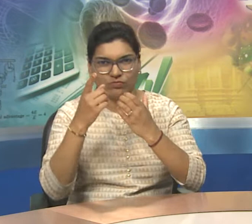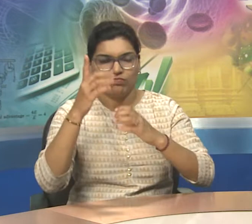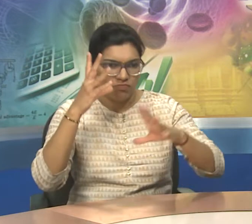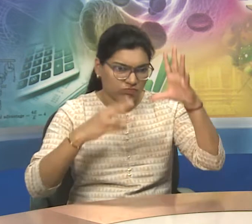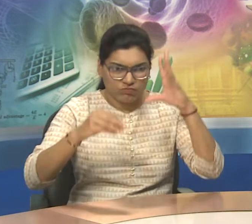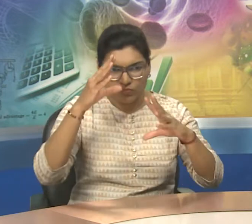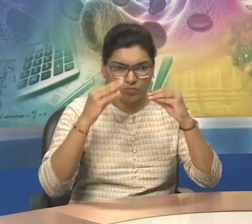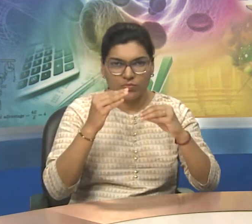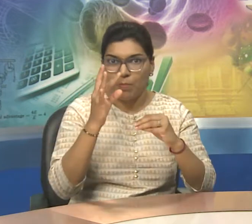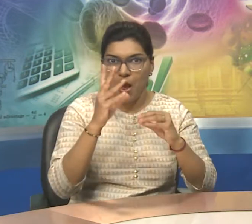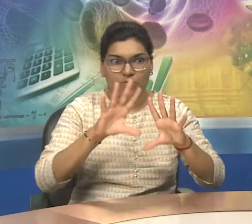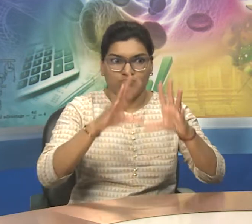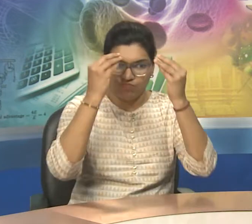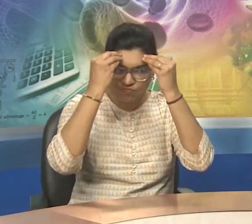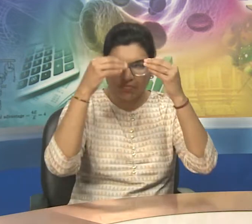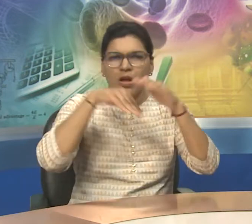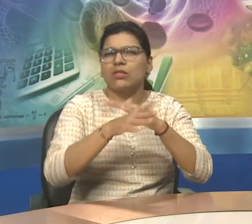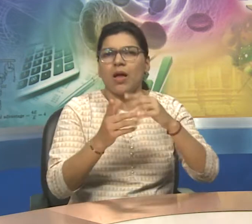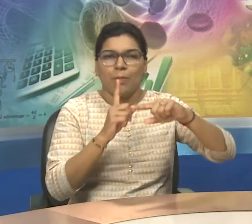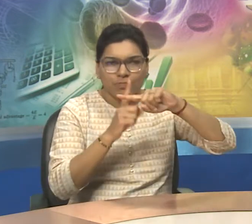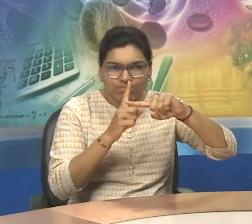10th class, you have studied maths,